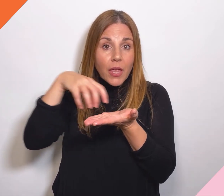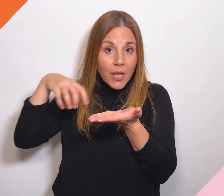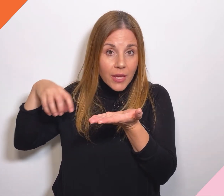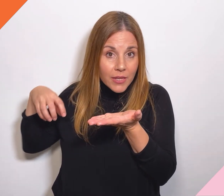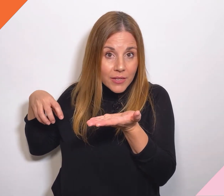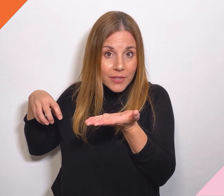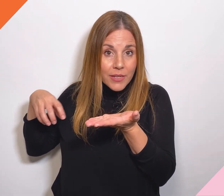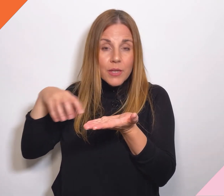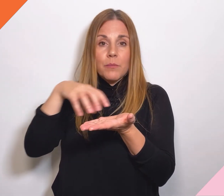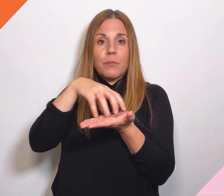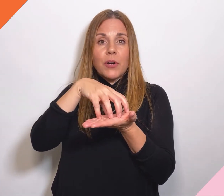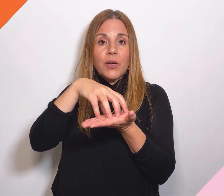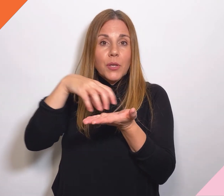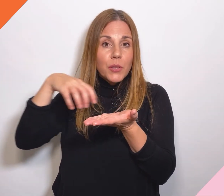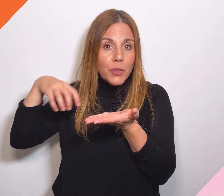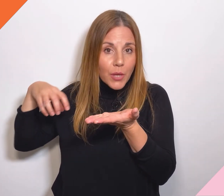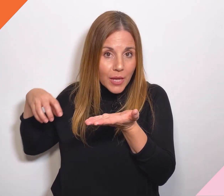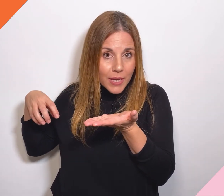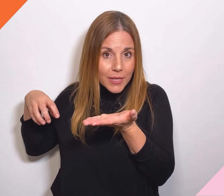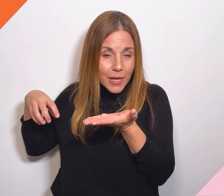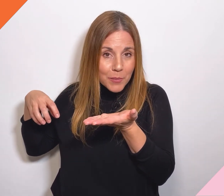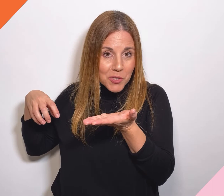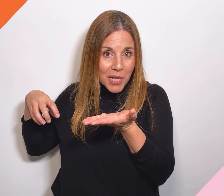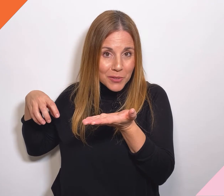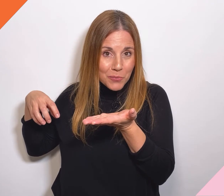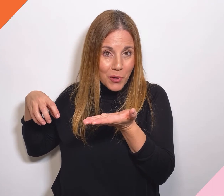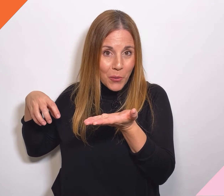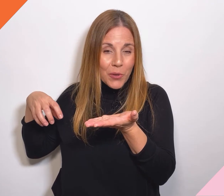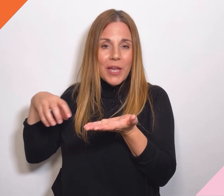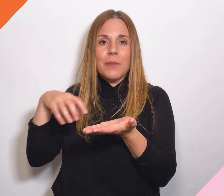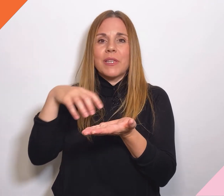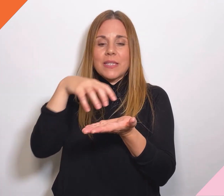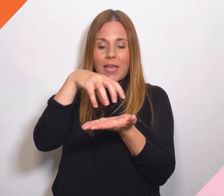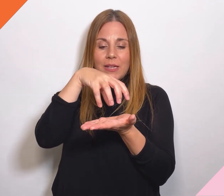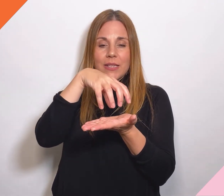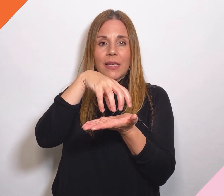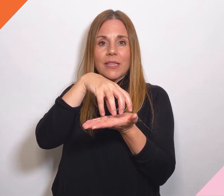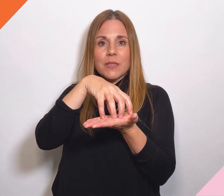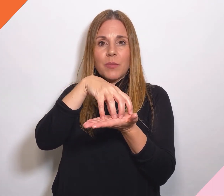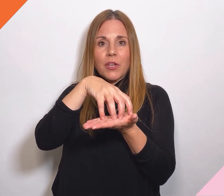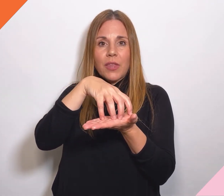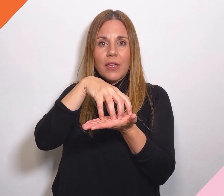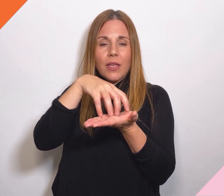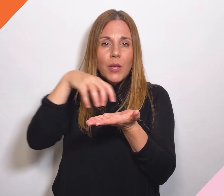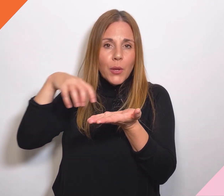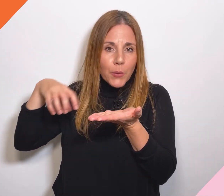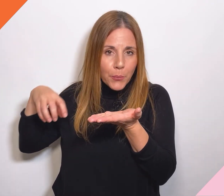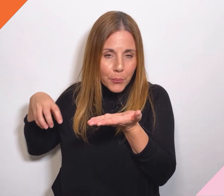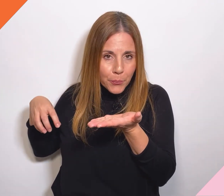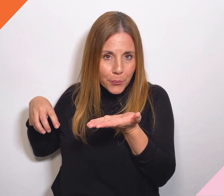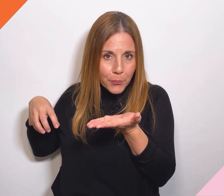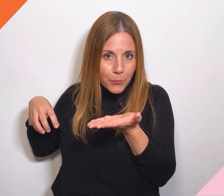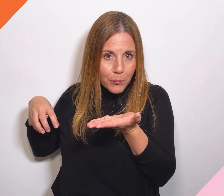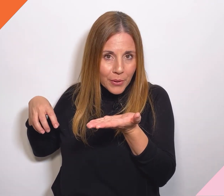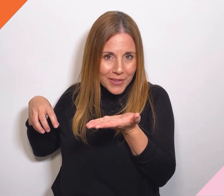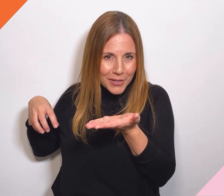birthday, birthday, and I pretend to blow, okay? But the sign is like this, birthday. And then you